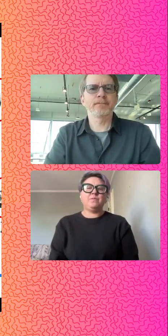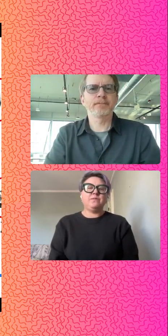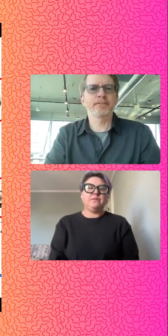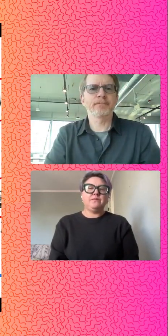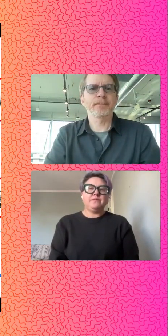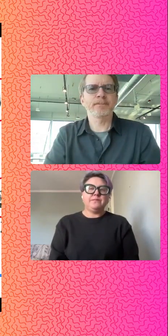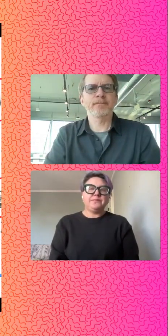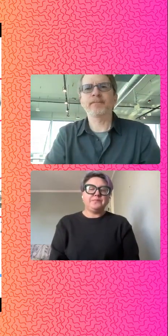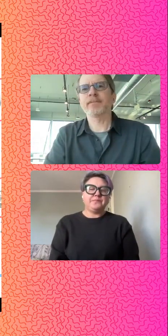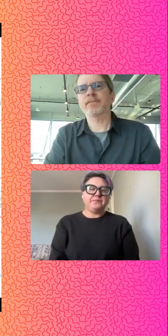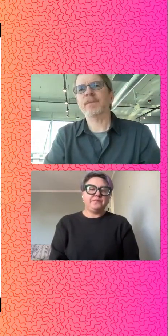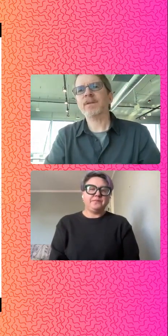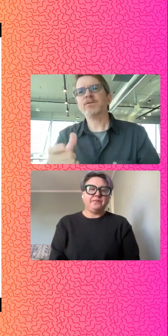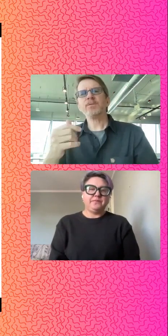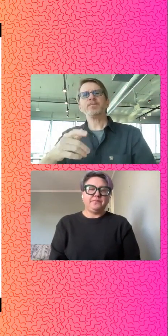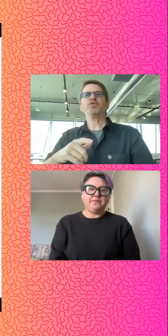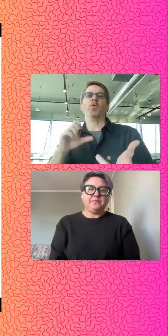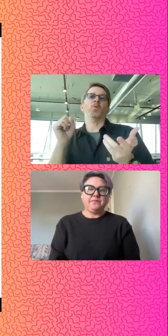deployments.